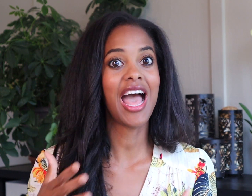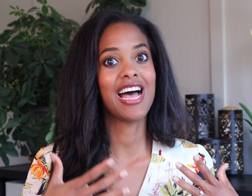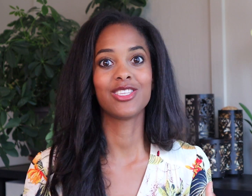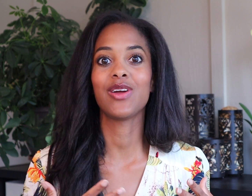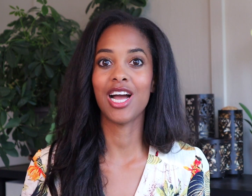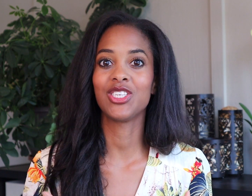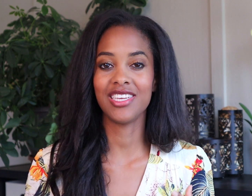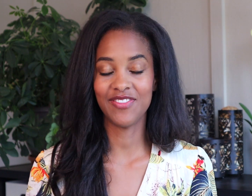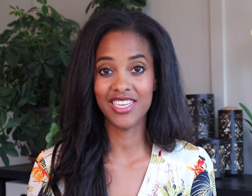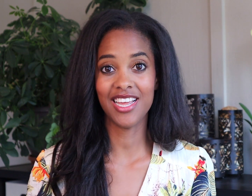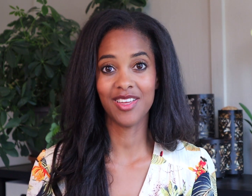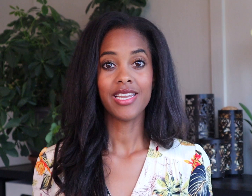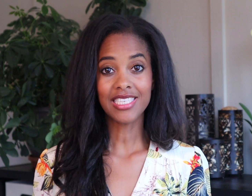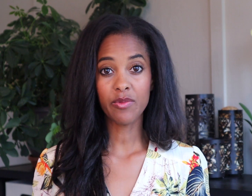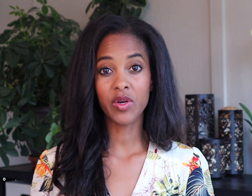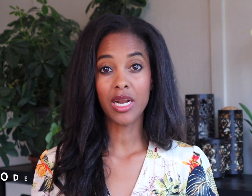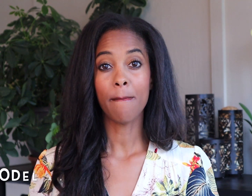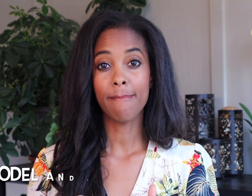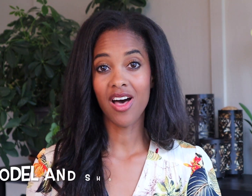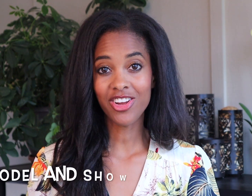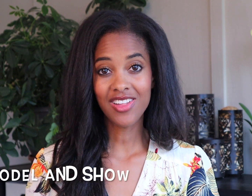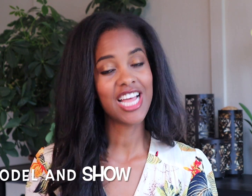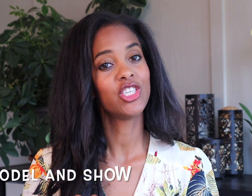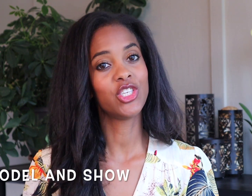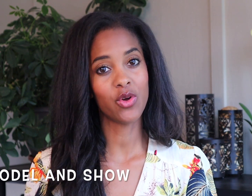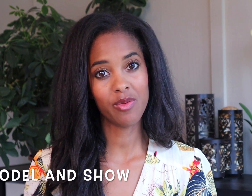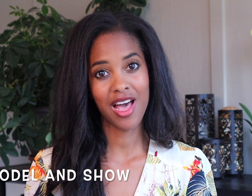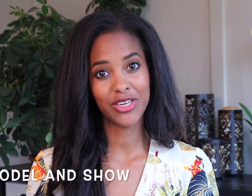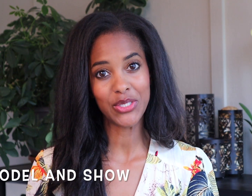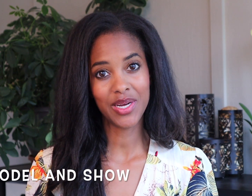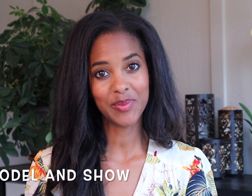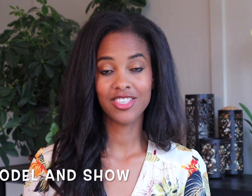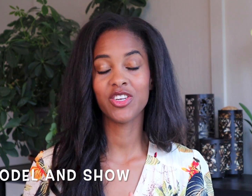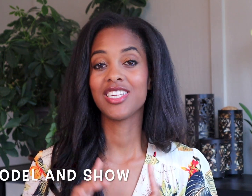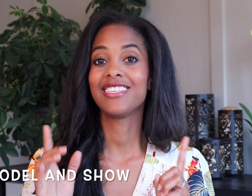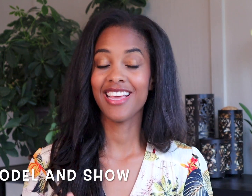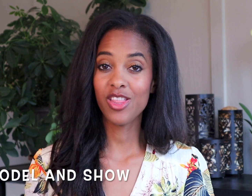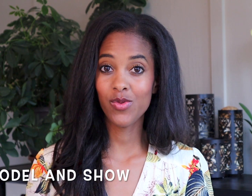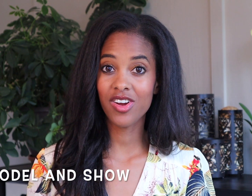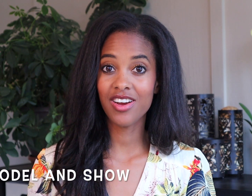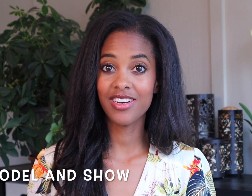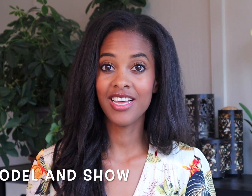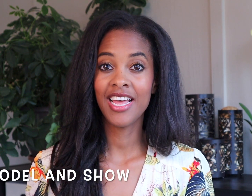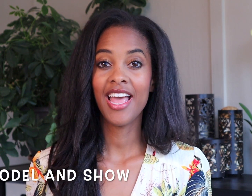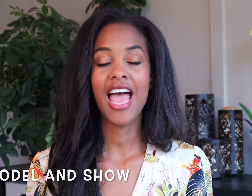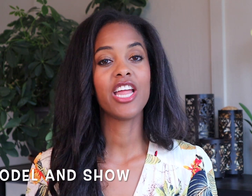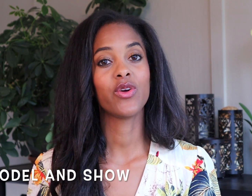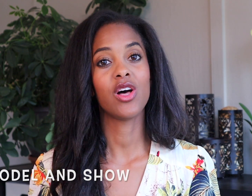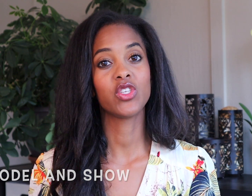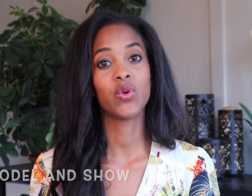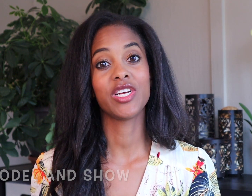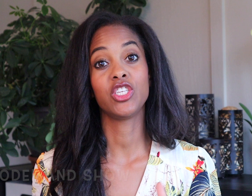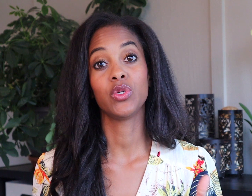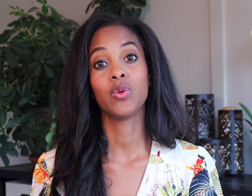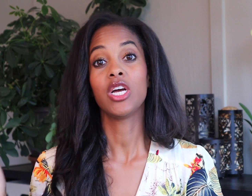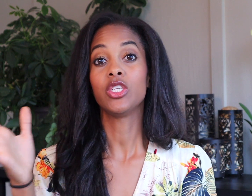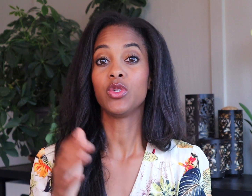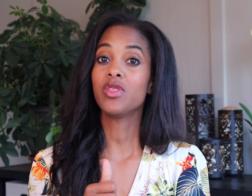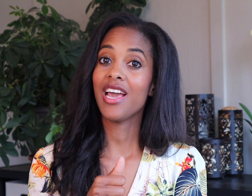as they're actually feeding. Next up, we're gonna model and show them how to do it. So you're gonna say the word, and you're also going to do the